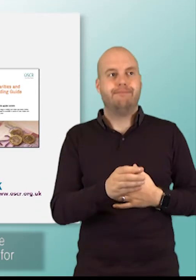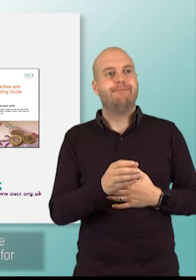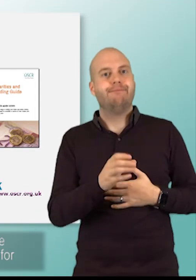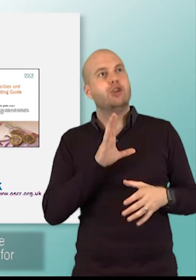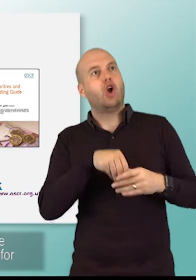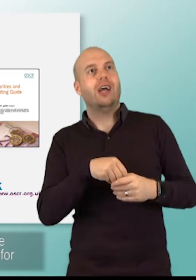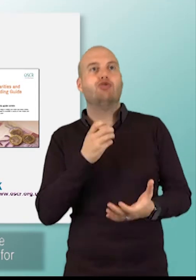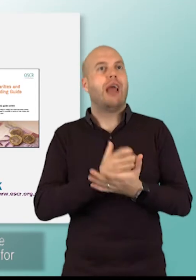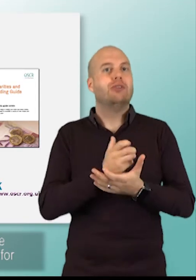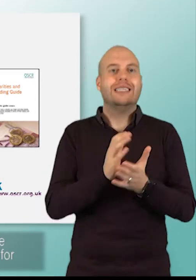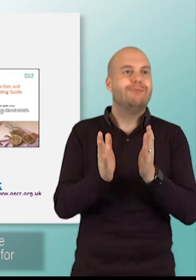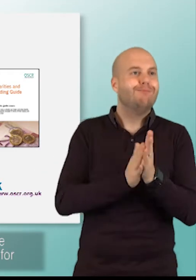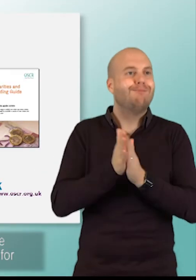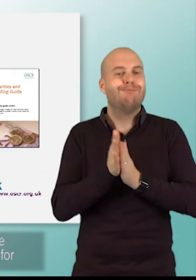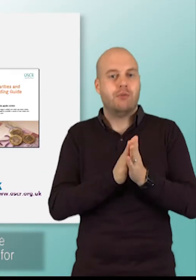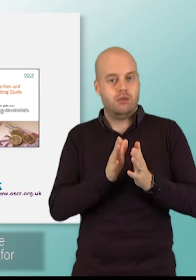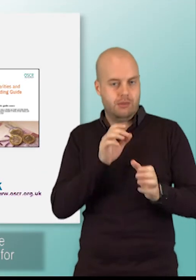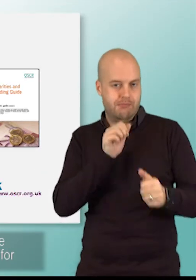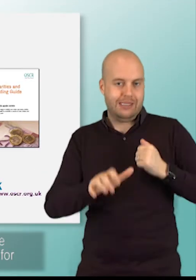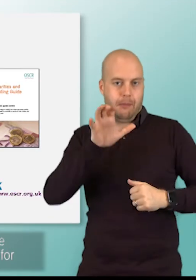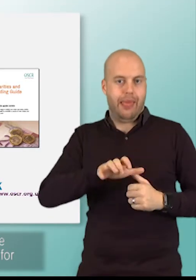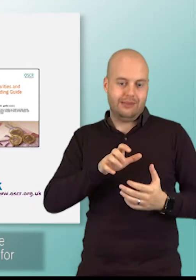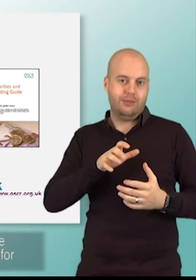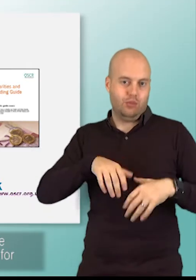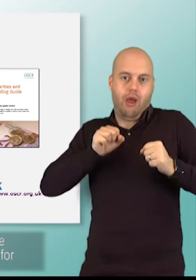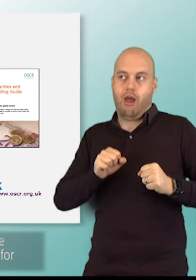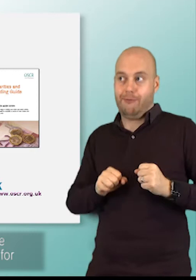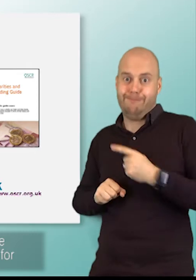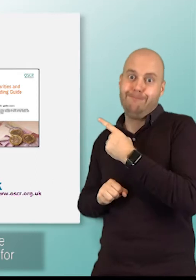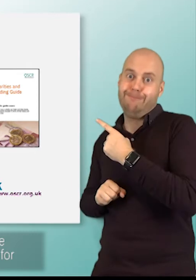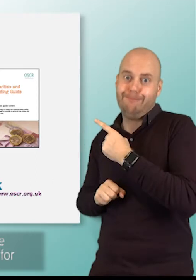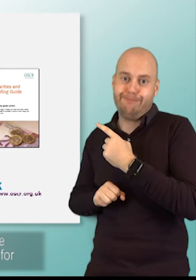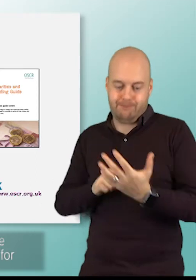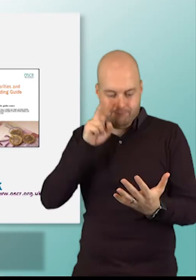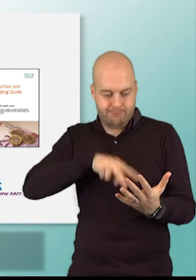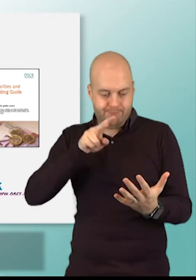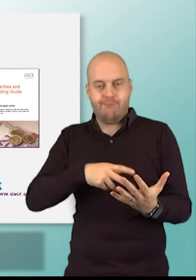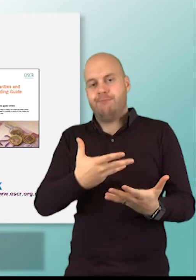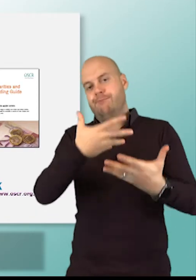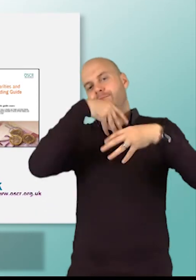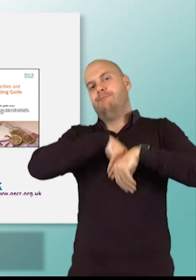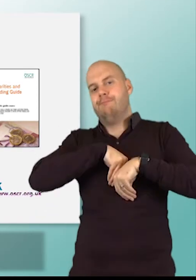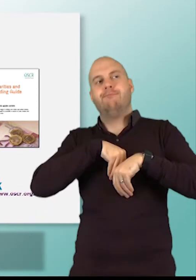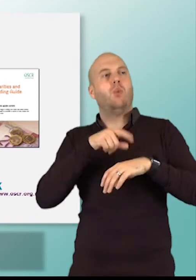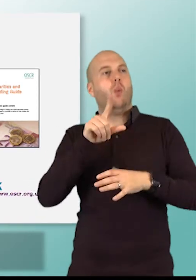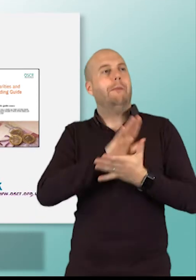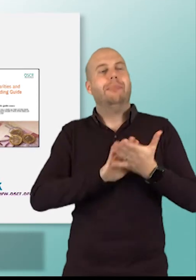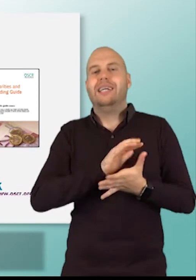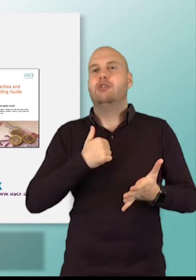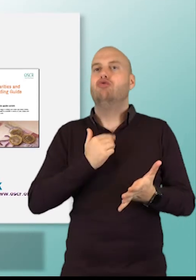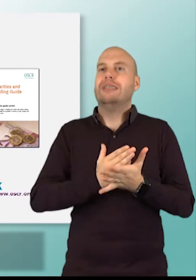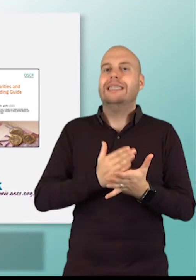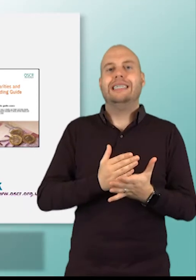start if you want the introduction to what's involved and what that means for trustees. That's really the